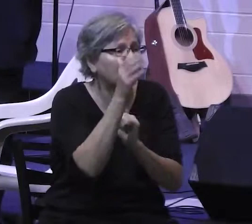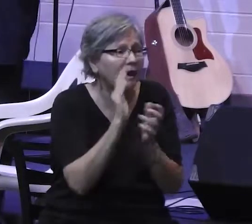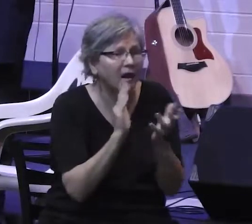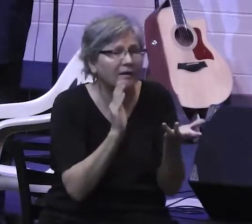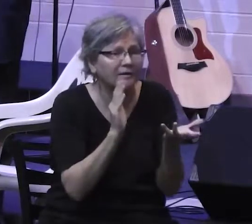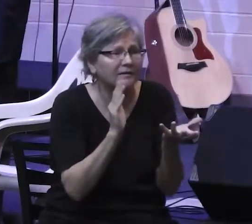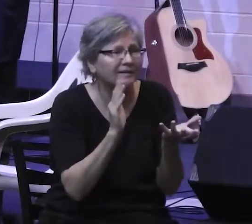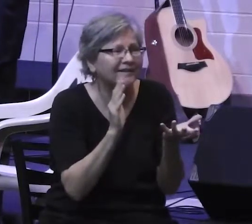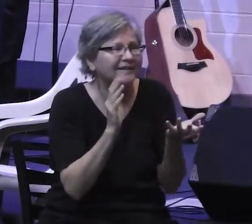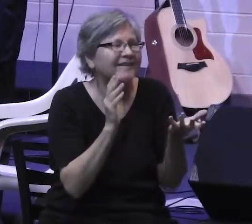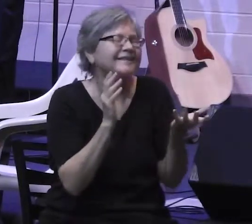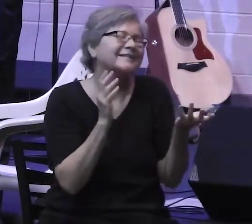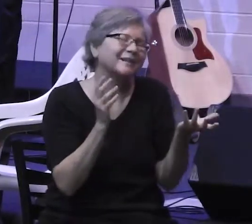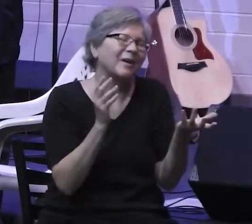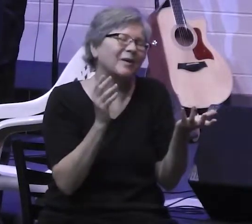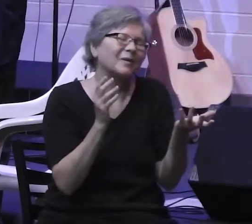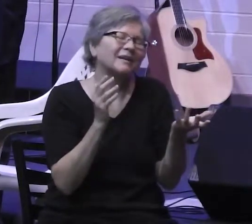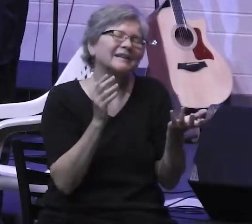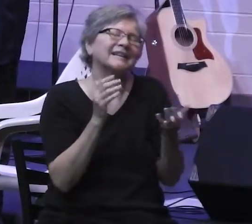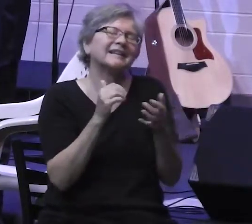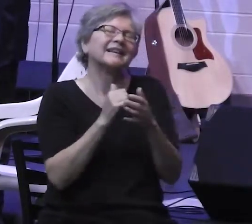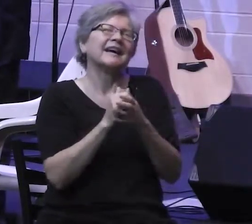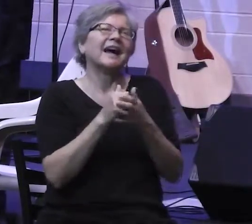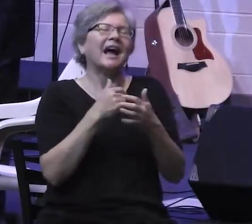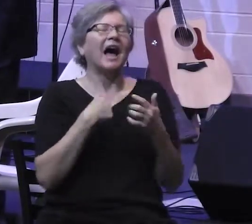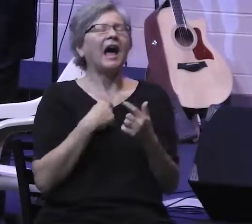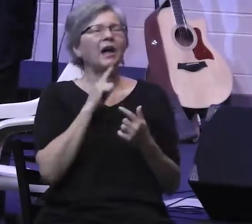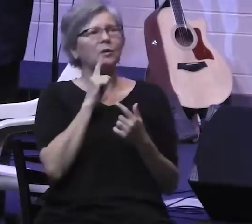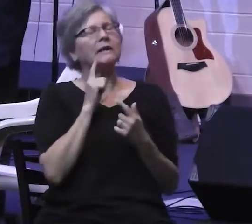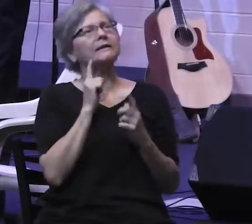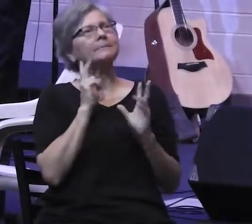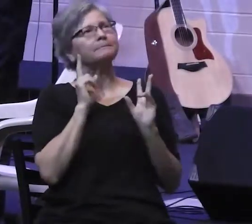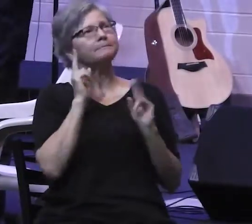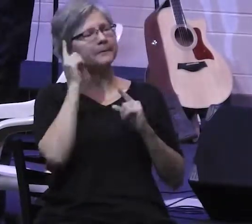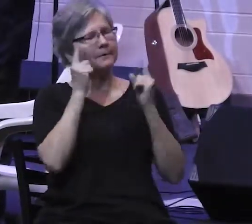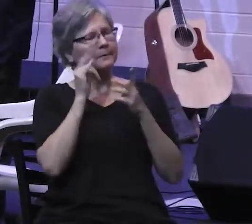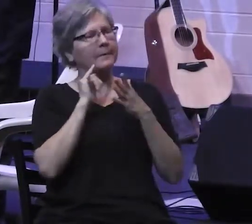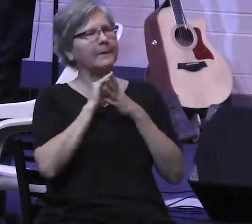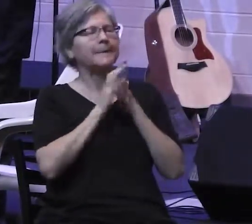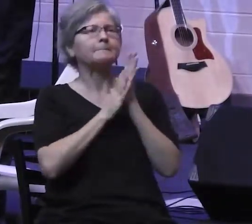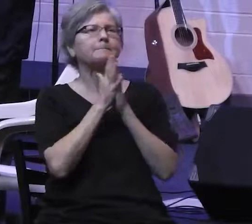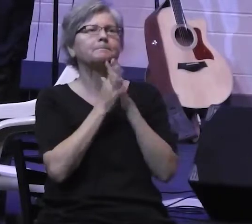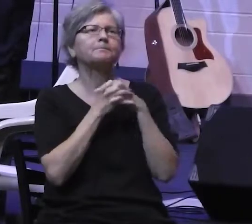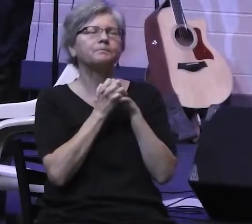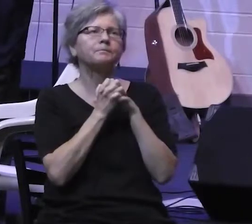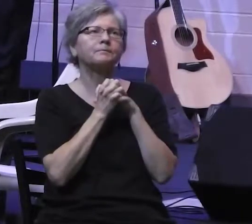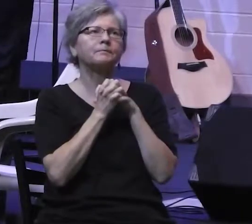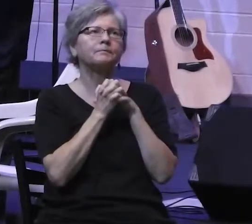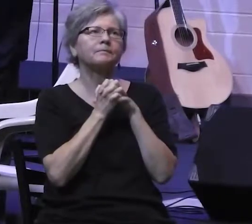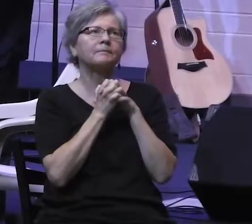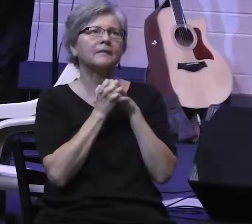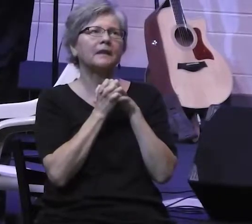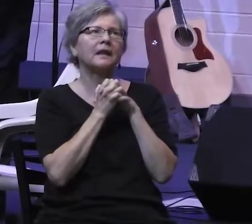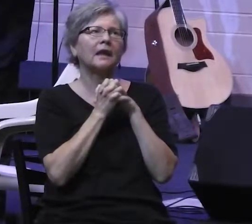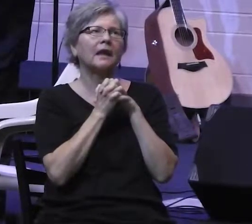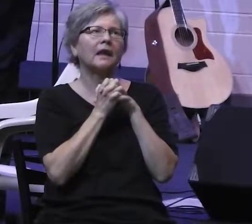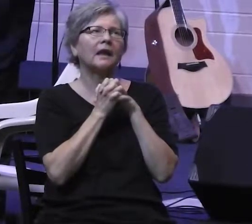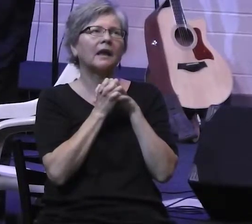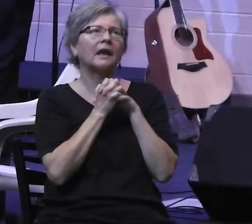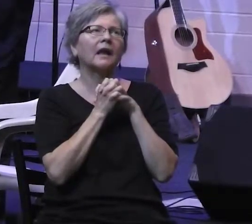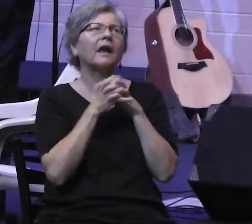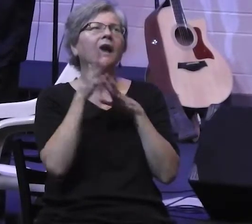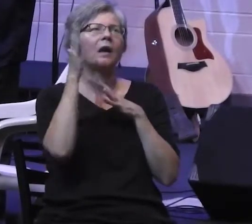crisis in this storytelling. And what has led me to really examine all of this, and why I bring it to you this